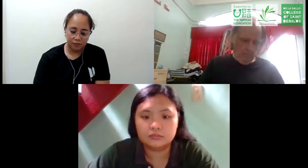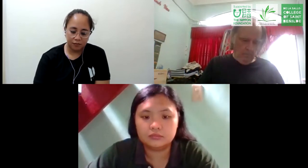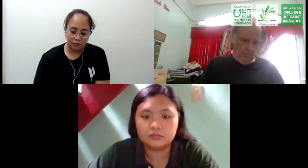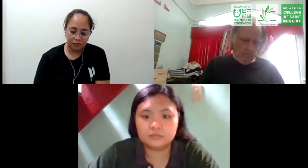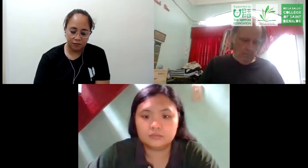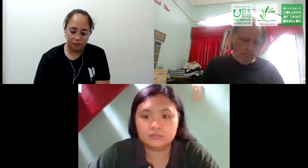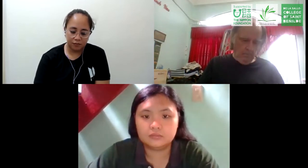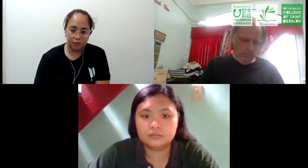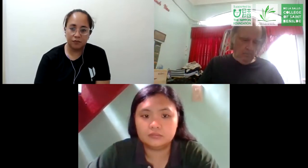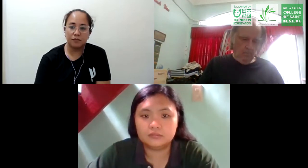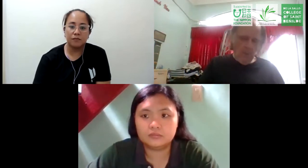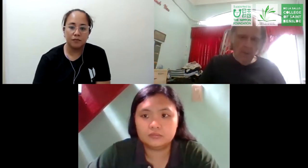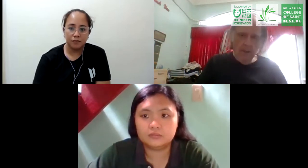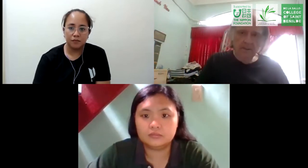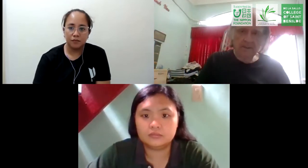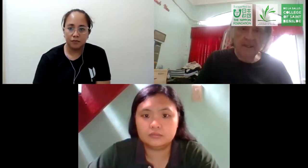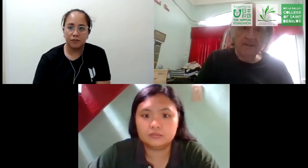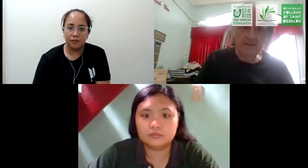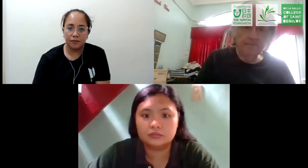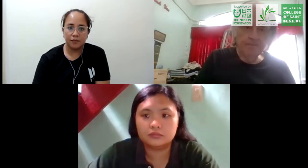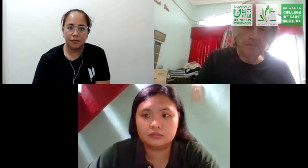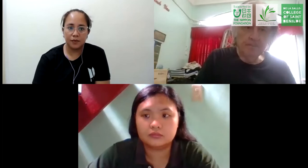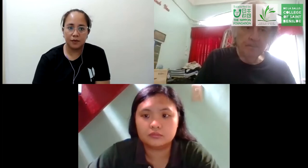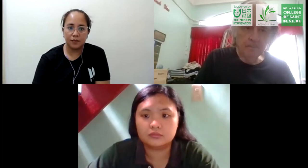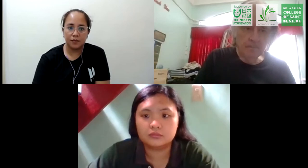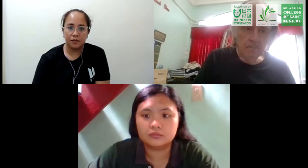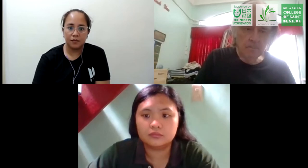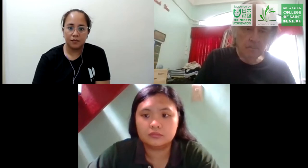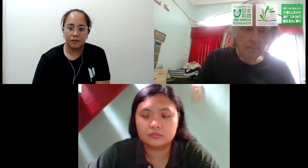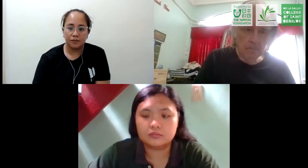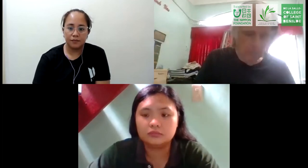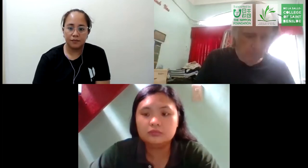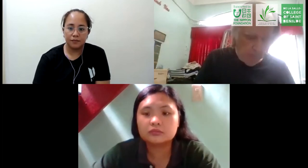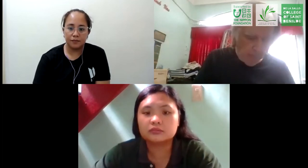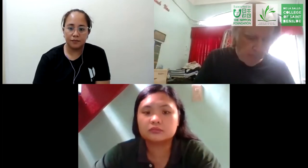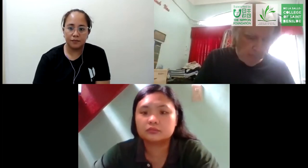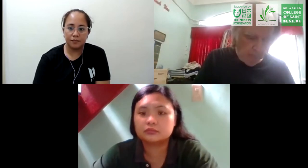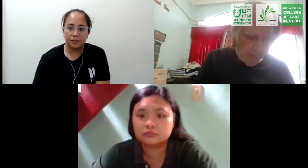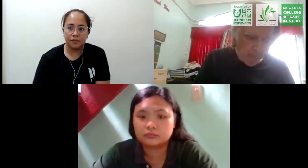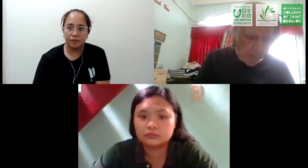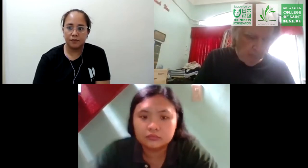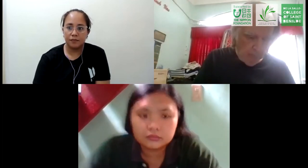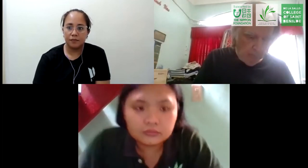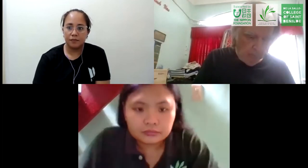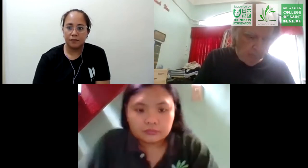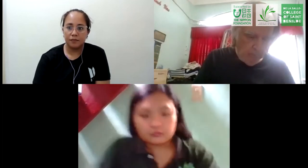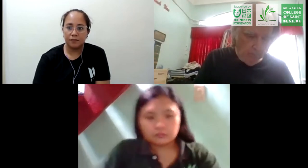Dr. Woody, this is the interpreter. Yes. I'm just wondering, the computer program you're talking about is something